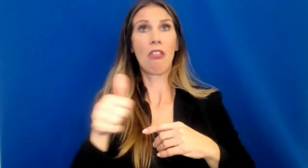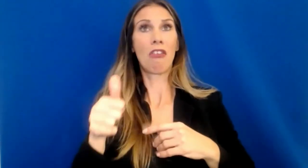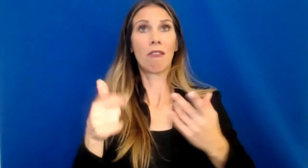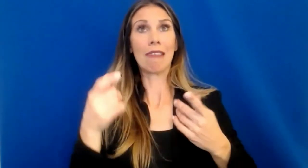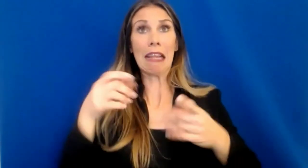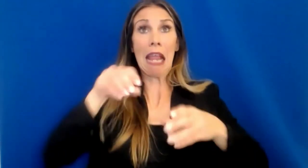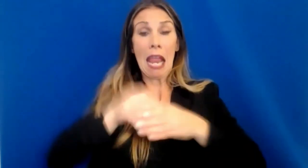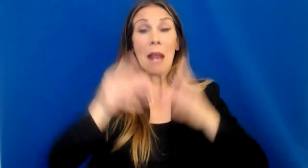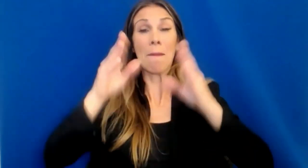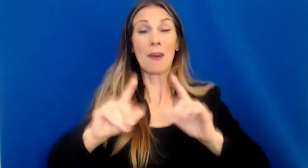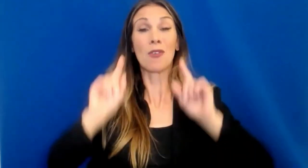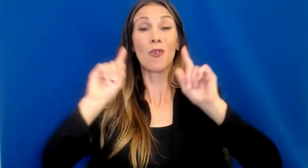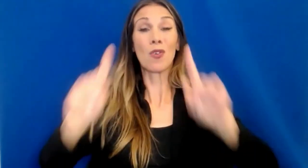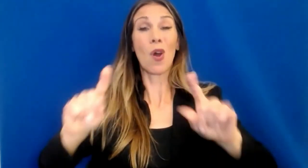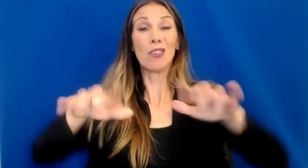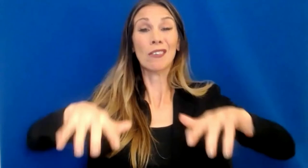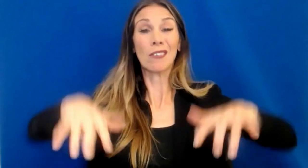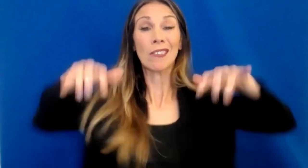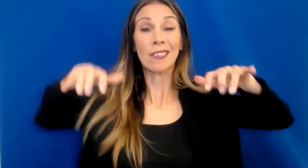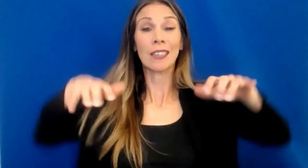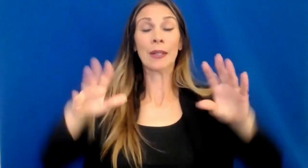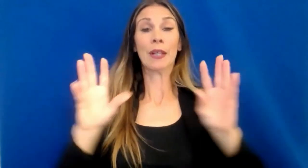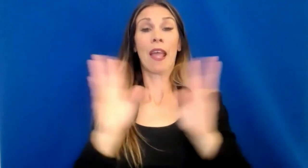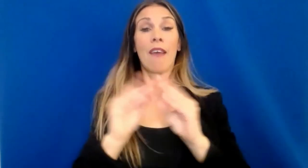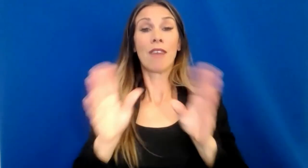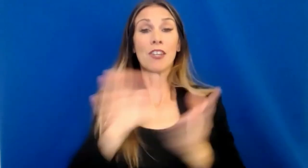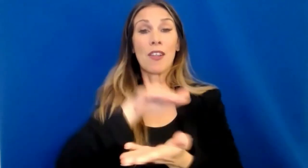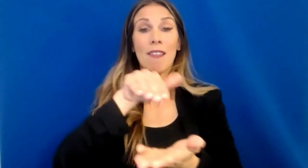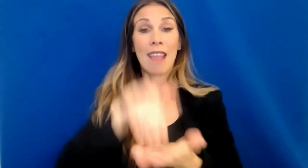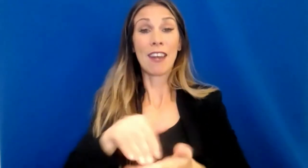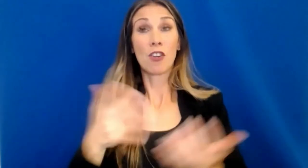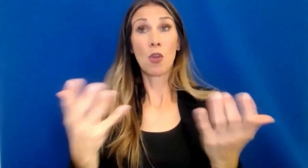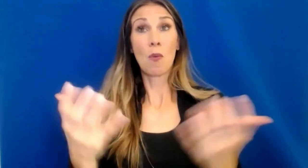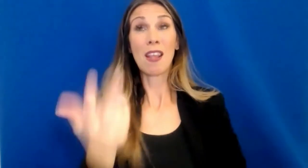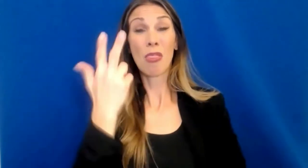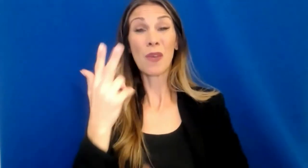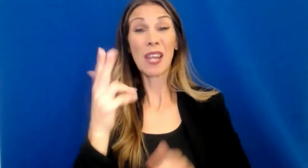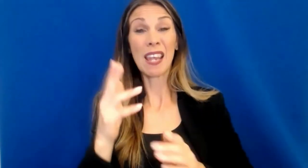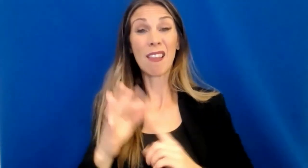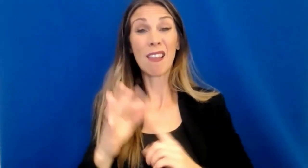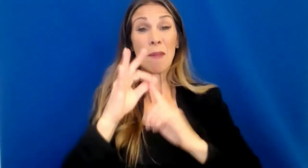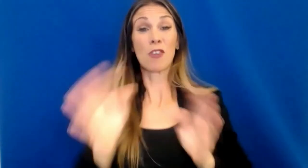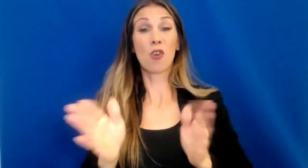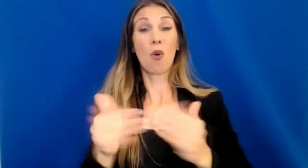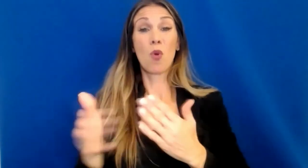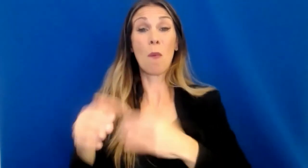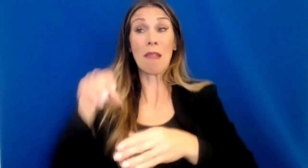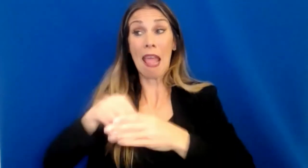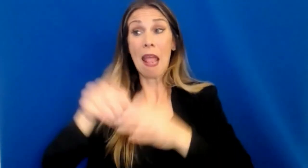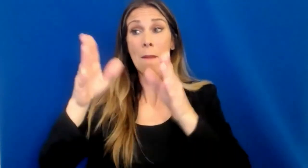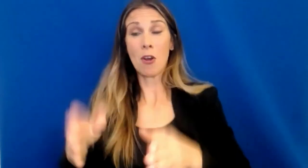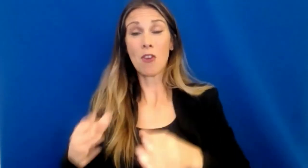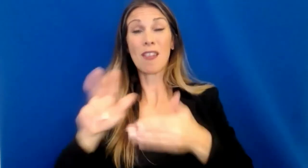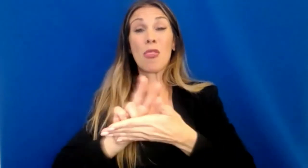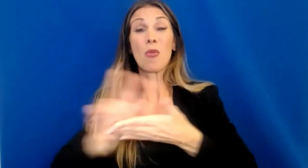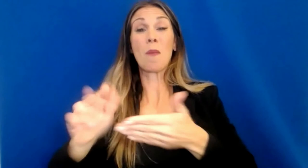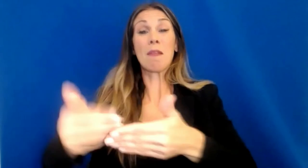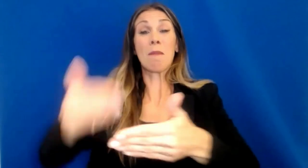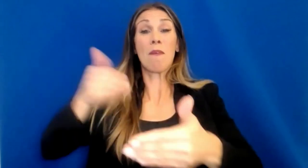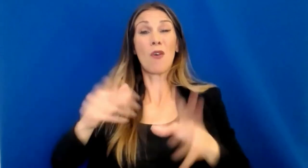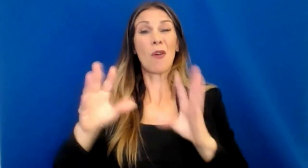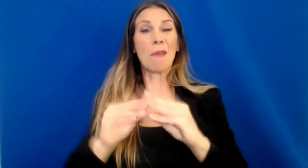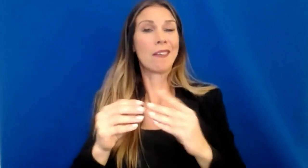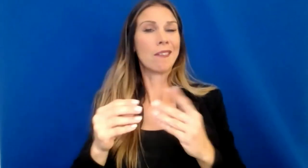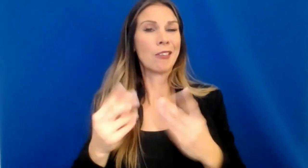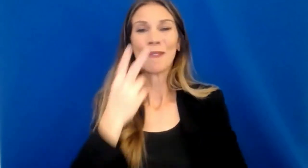three breakout rooms 3 weeks before the annual meeting, chances are we couldn't do that